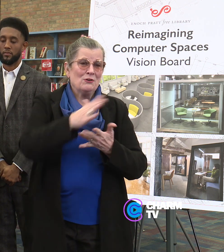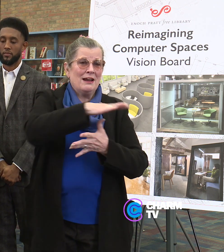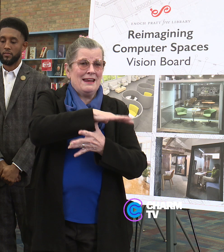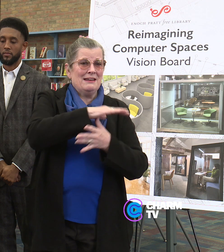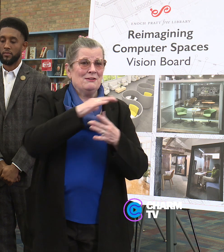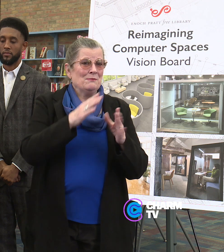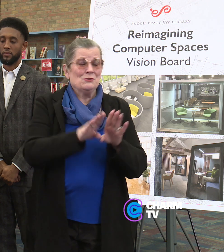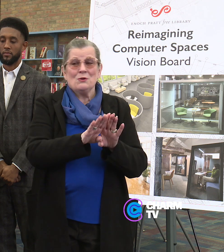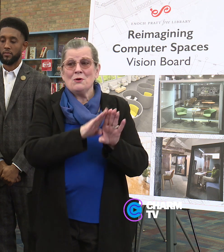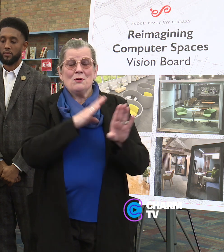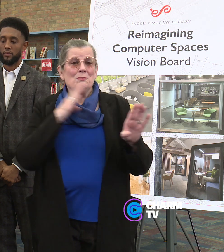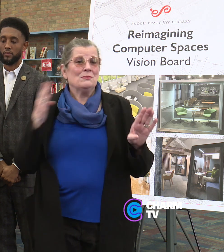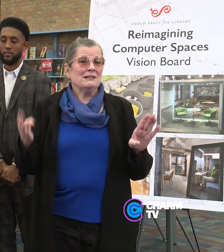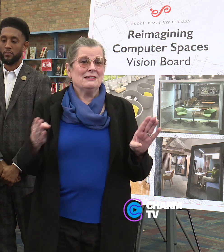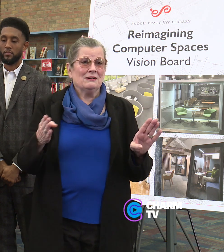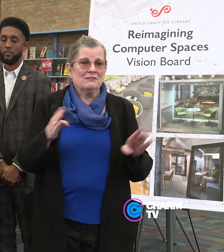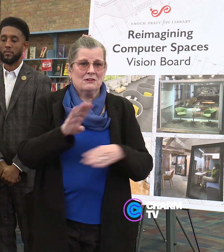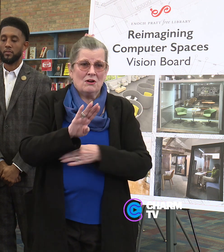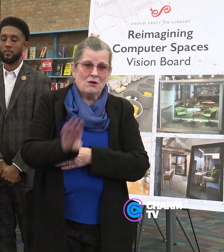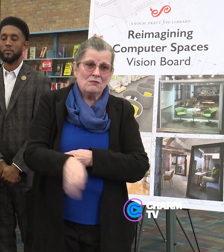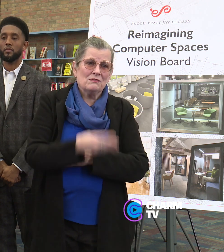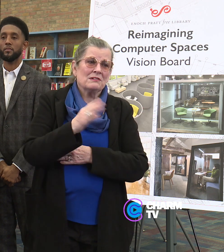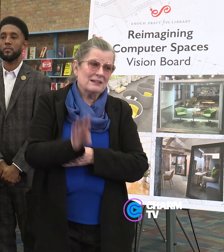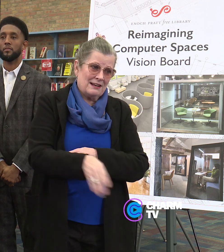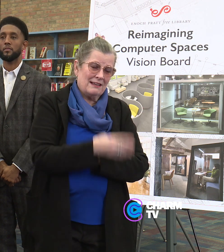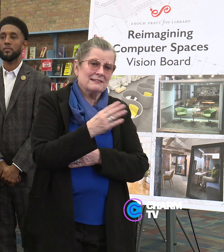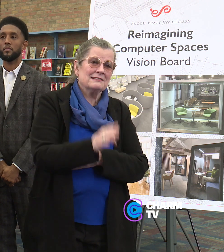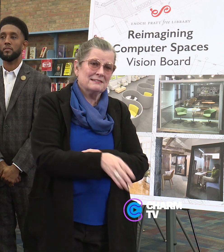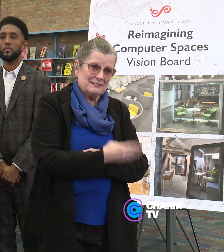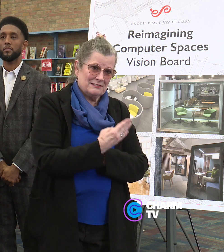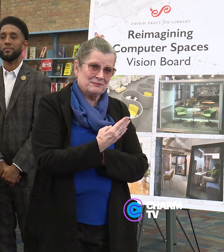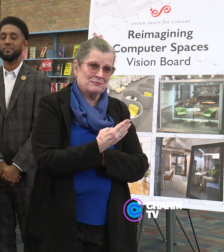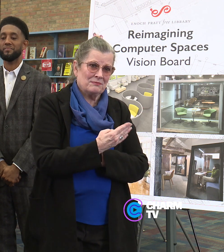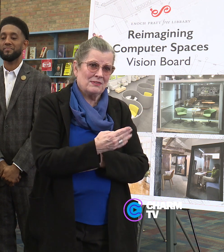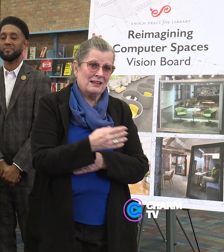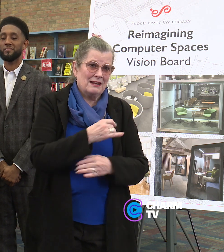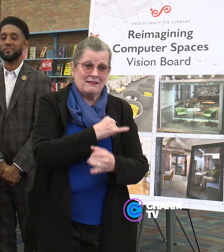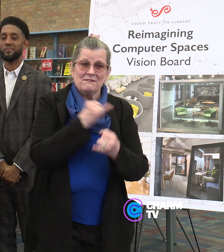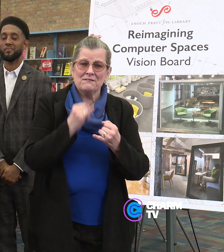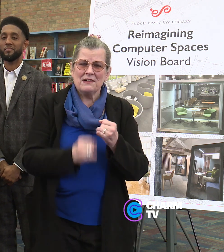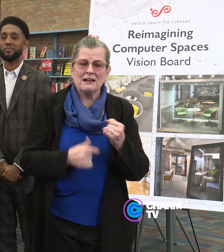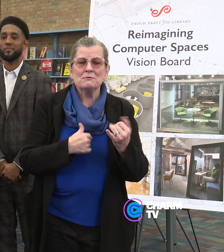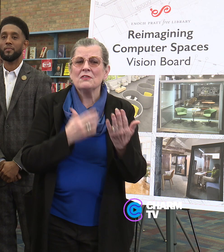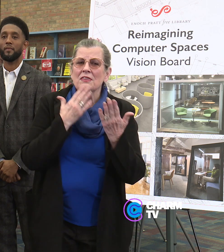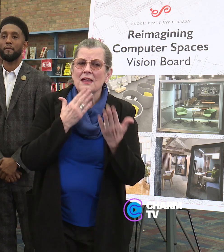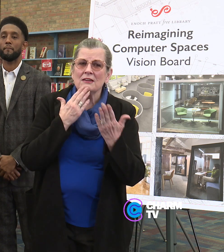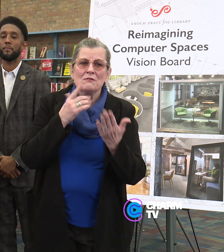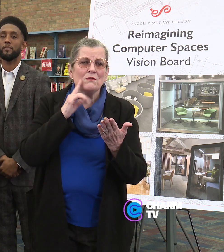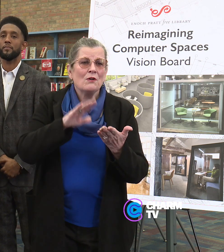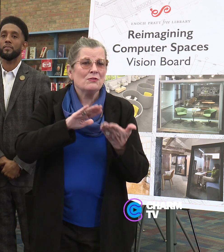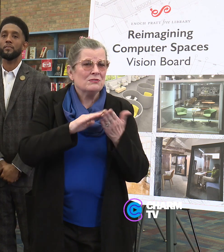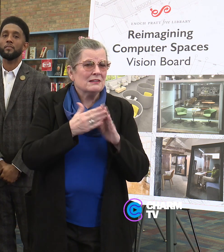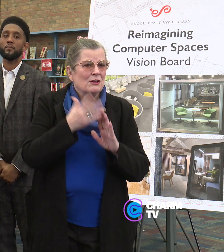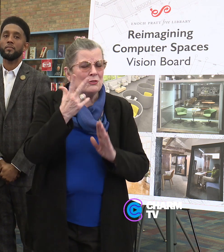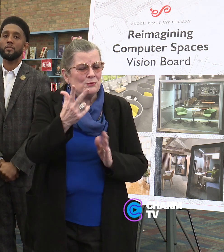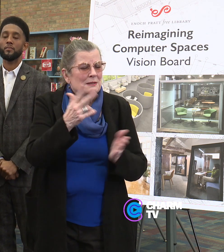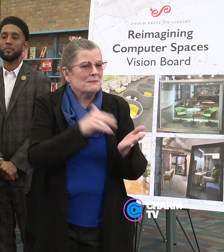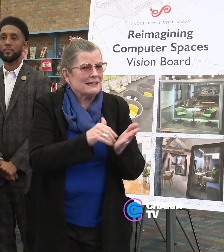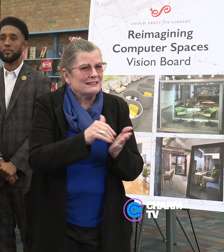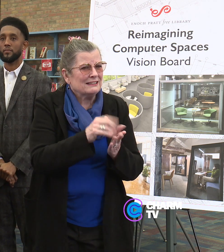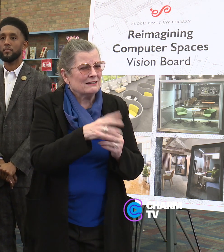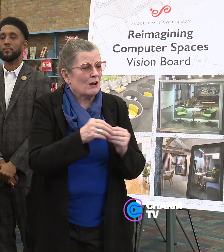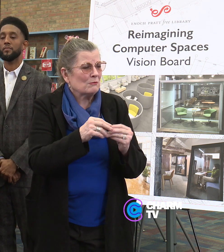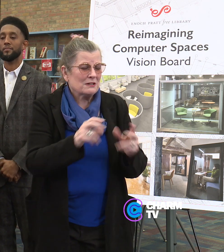remain open all season long. And finally, I'm incredibly thankful for the city's $3 million investment towards